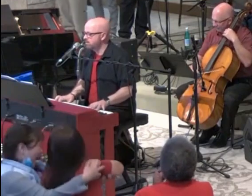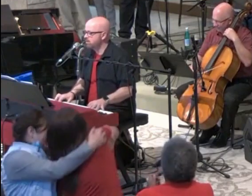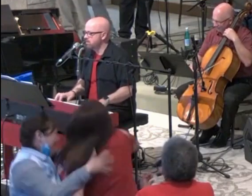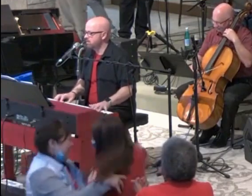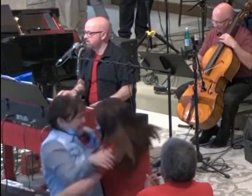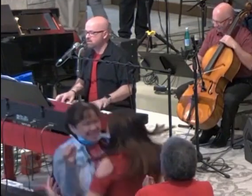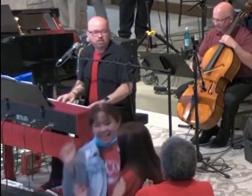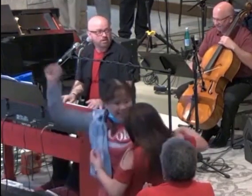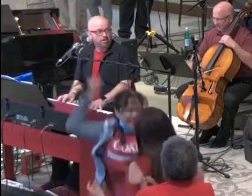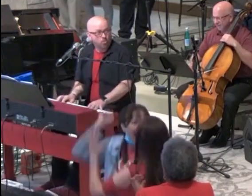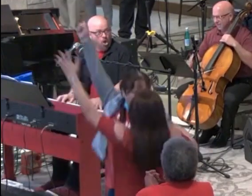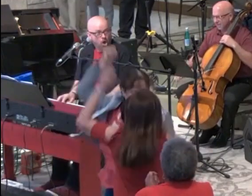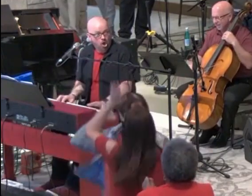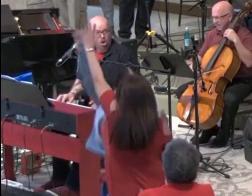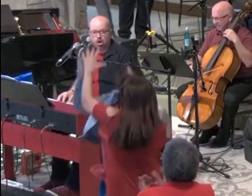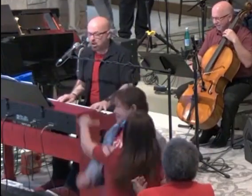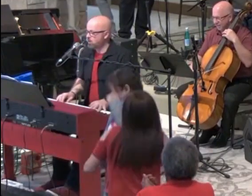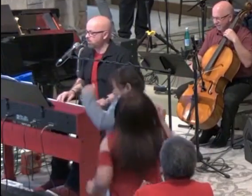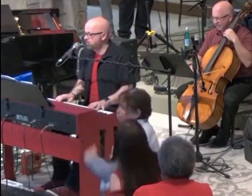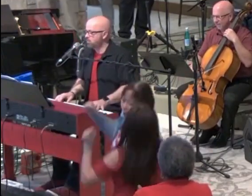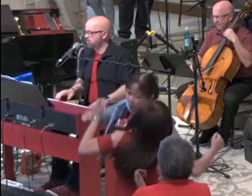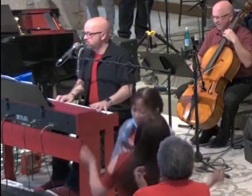You know what helps come on you now.